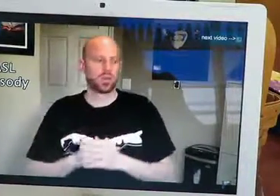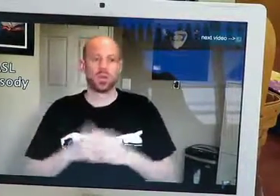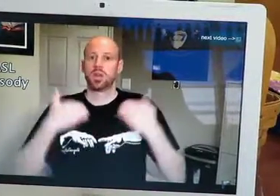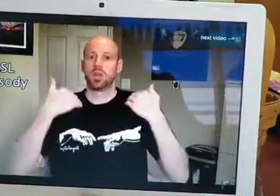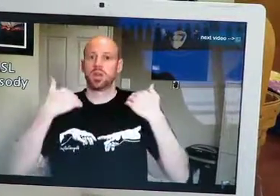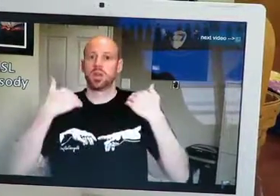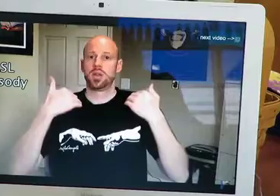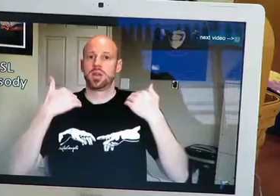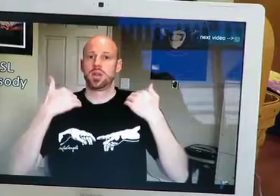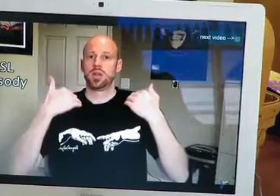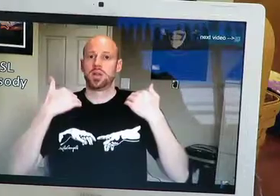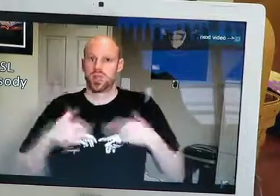in sections.